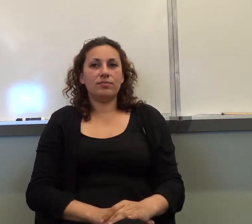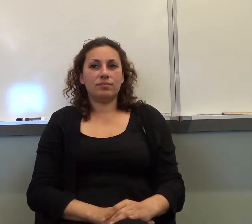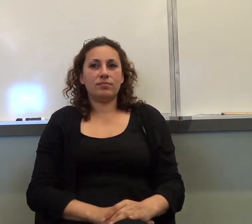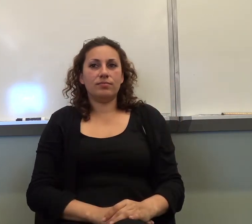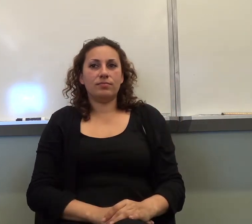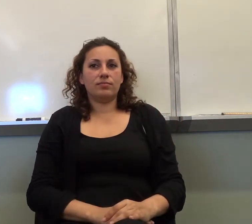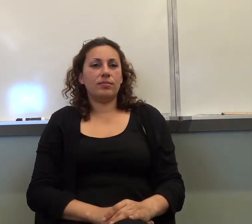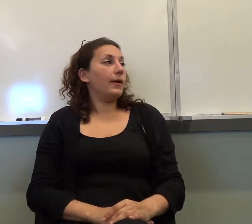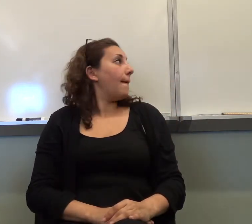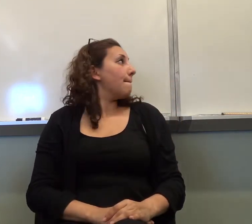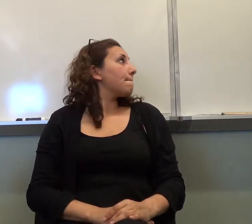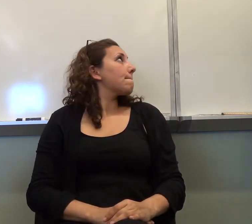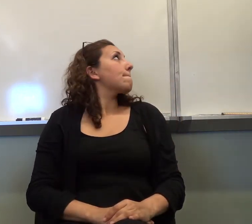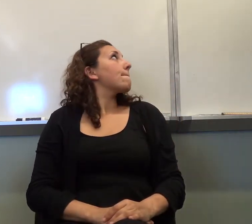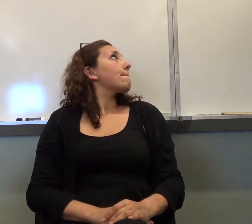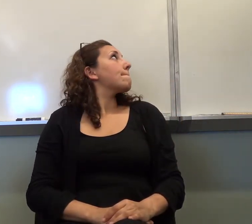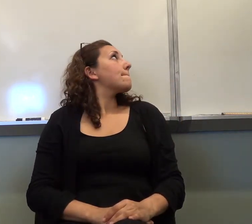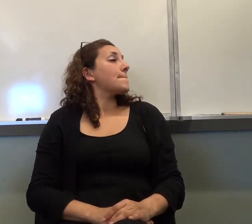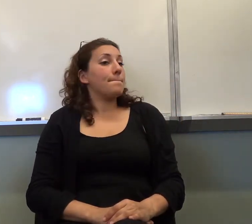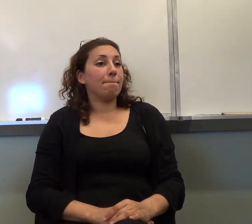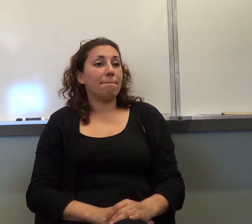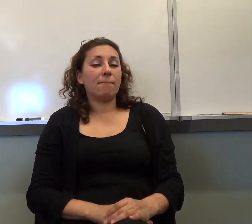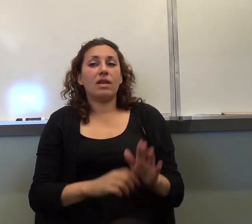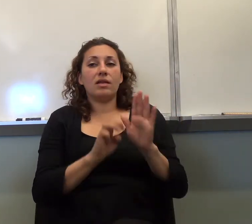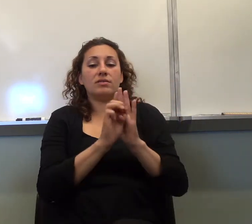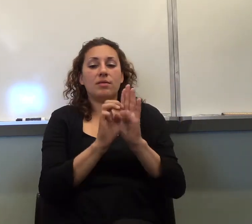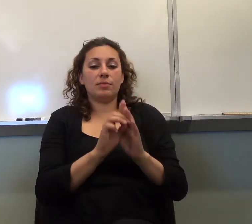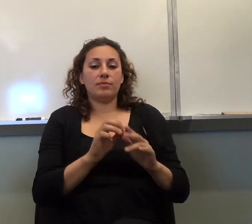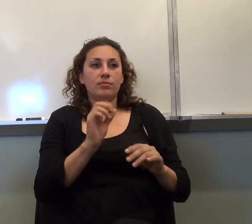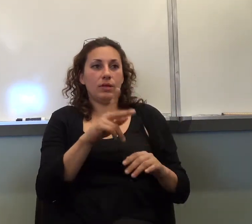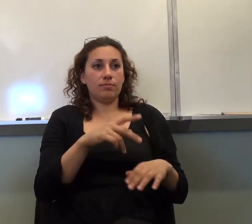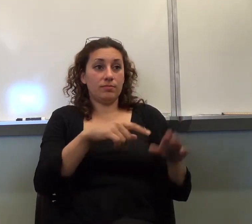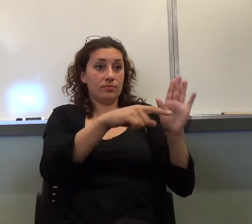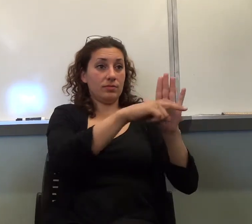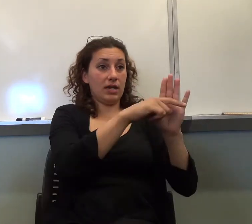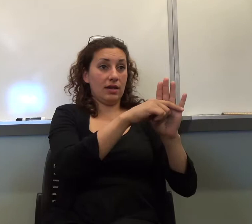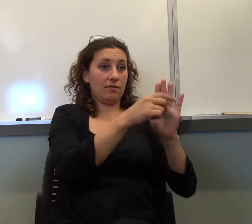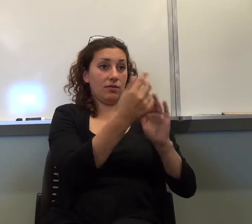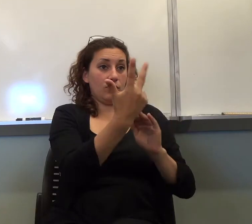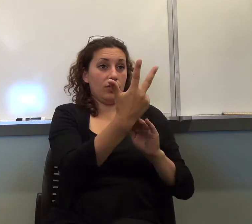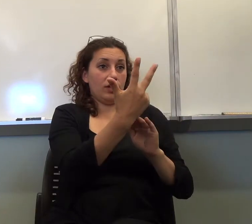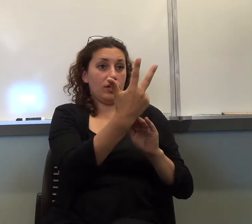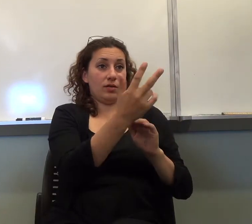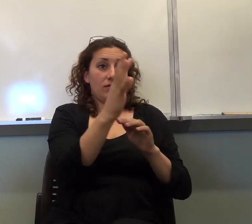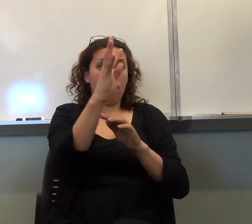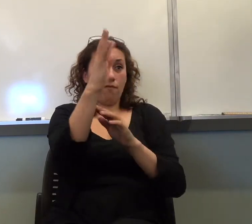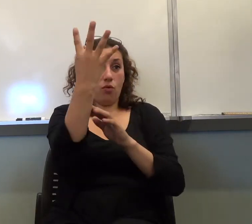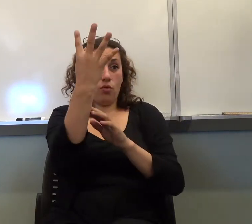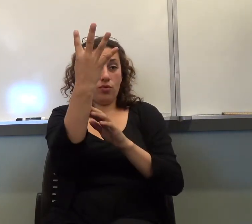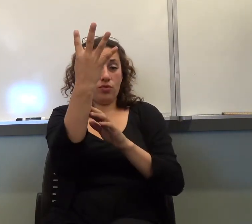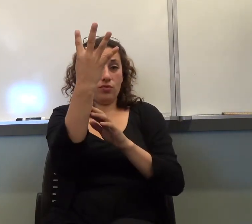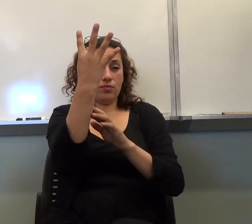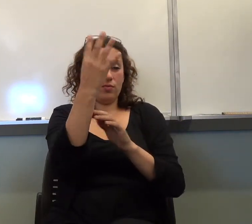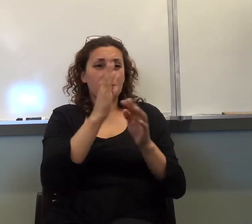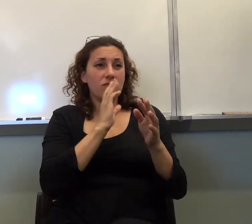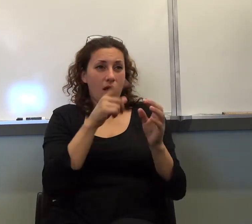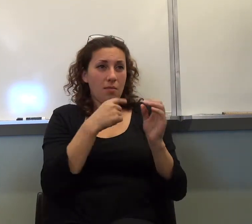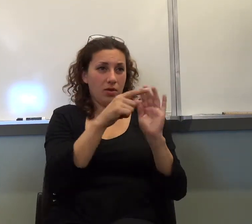So if we took, let's say, a -3, raised it to the 4th power, we are talking about a -3